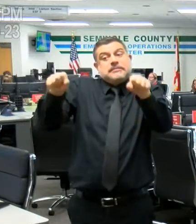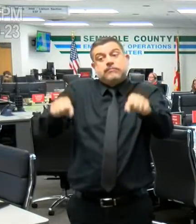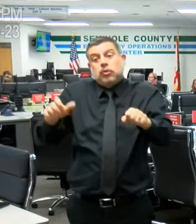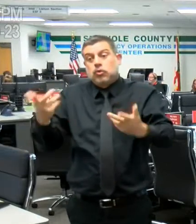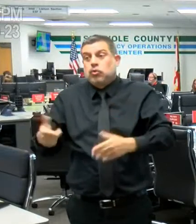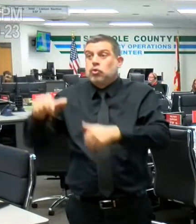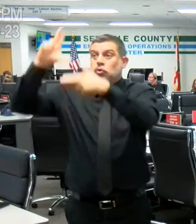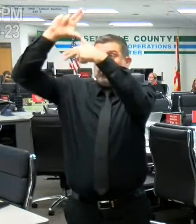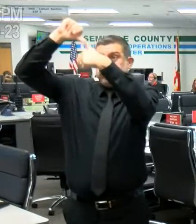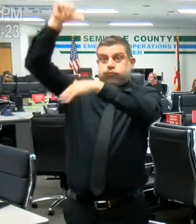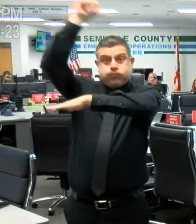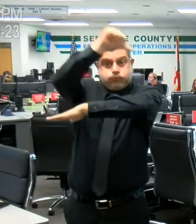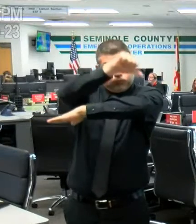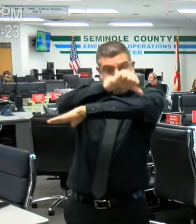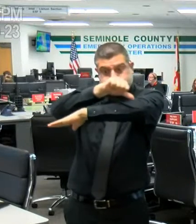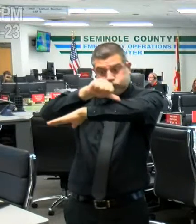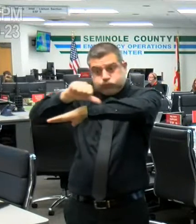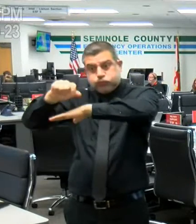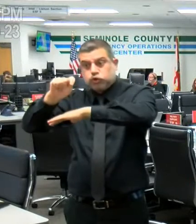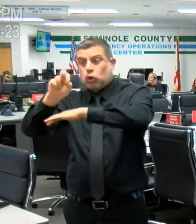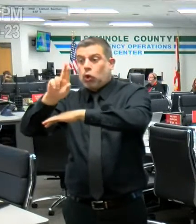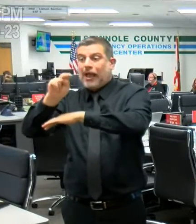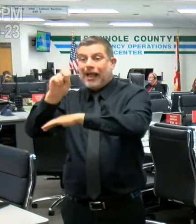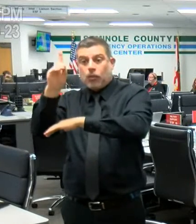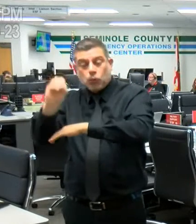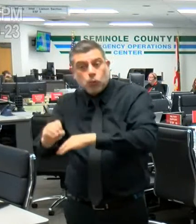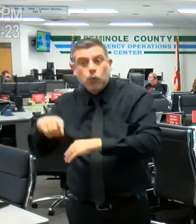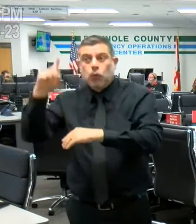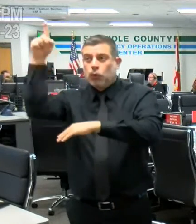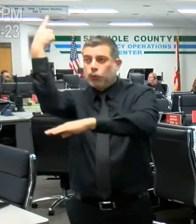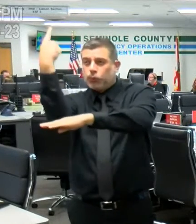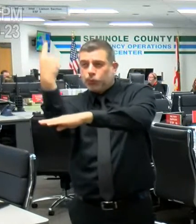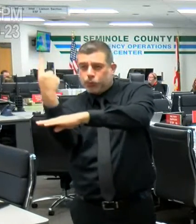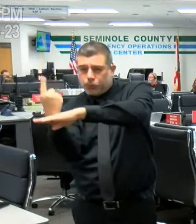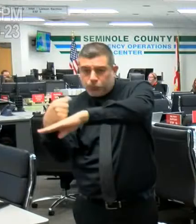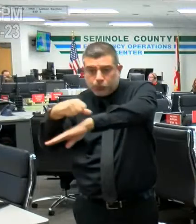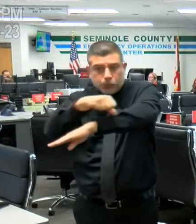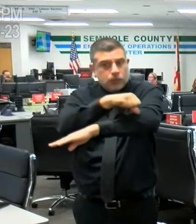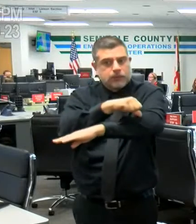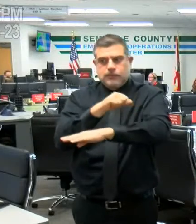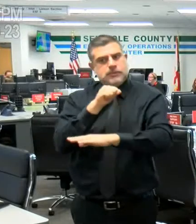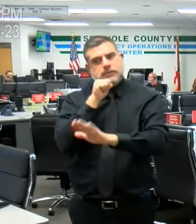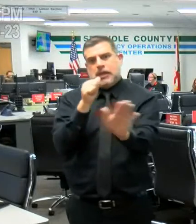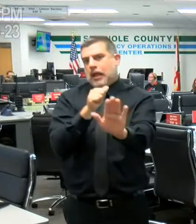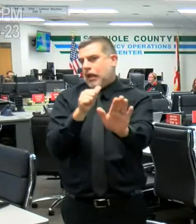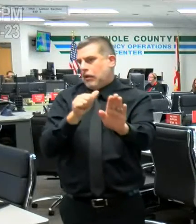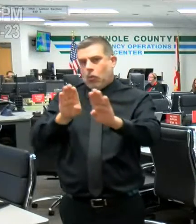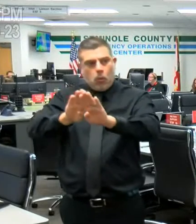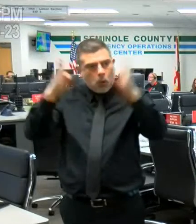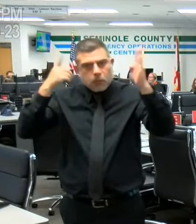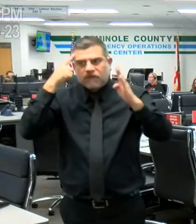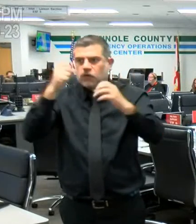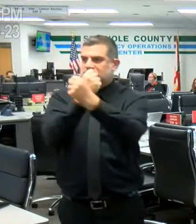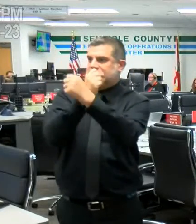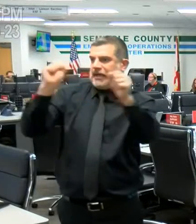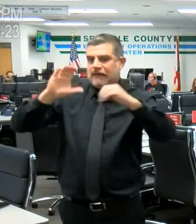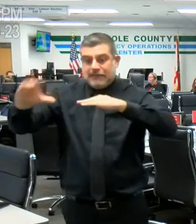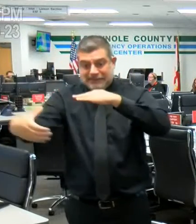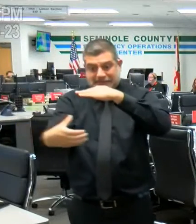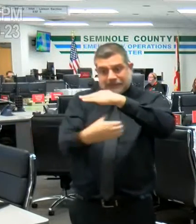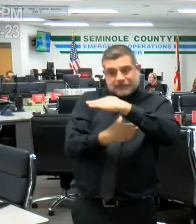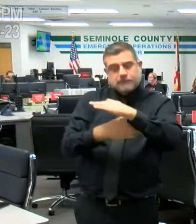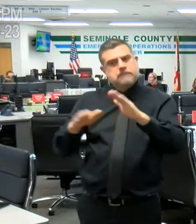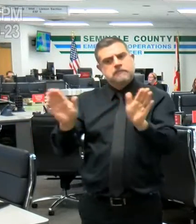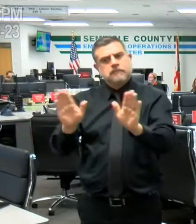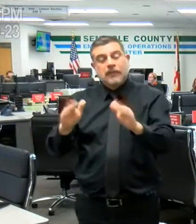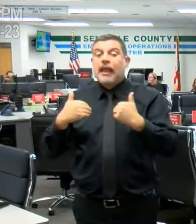we're monitoring that very closely. While we are not opening up shelters specifically, we do have 3